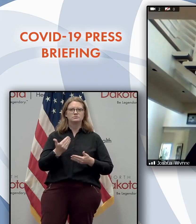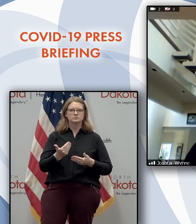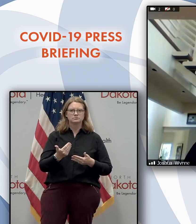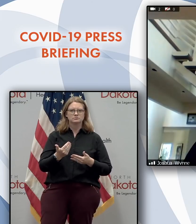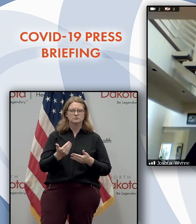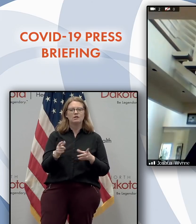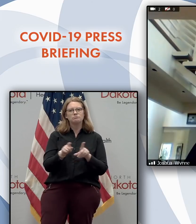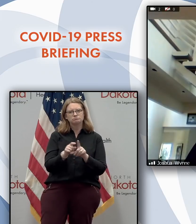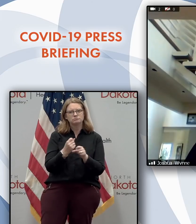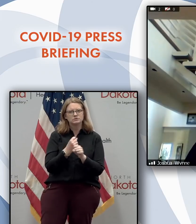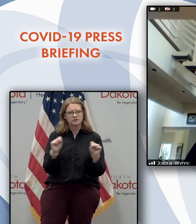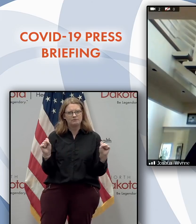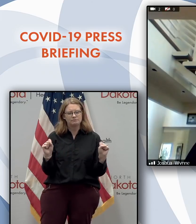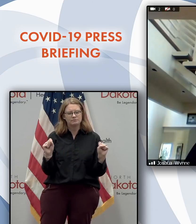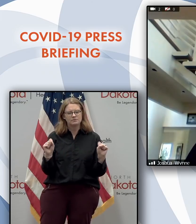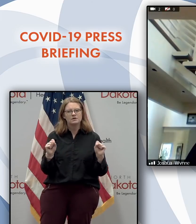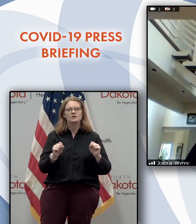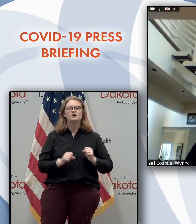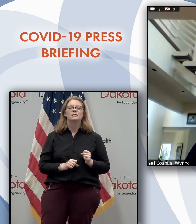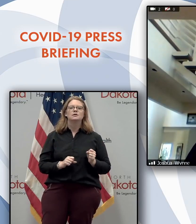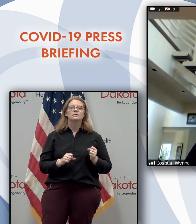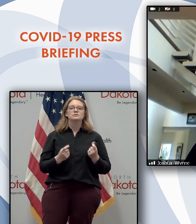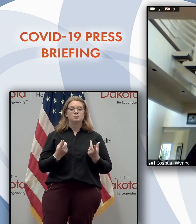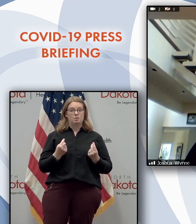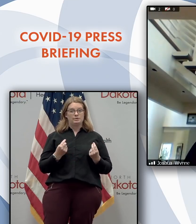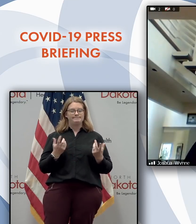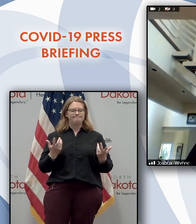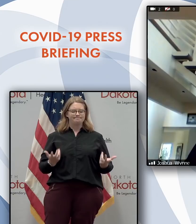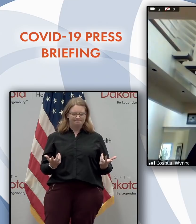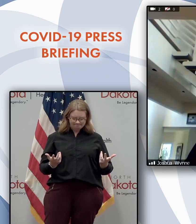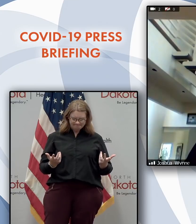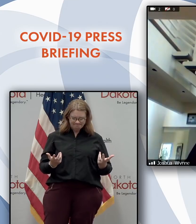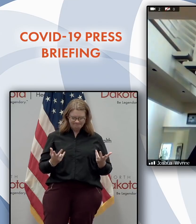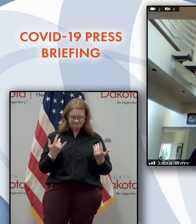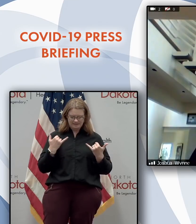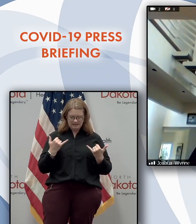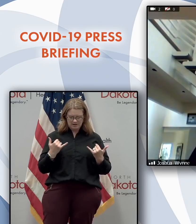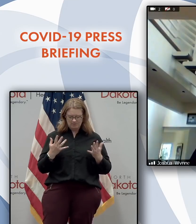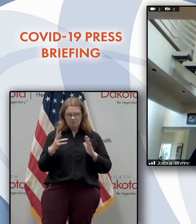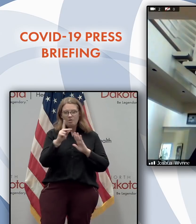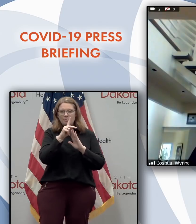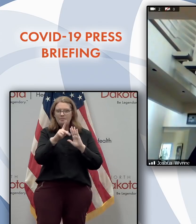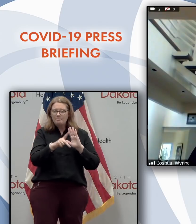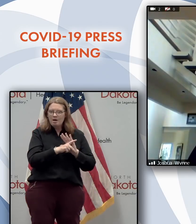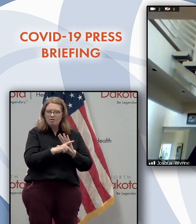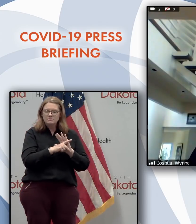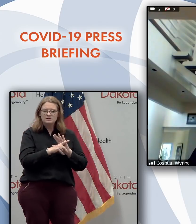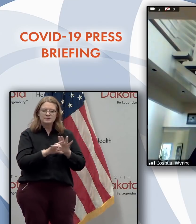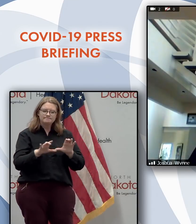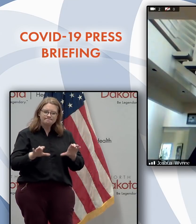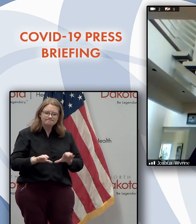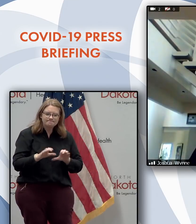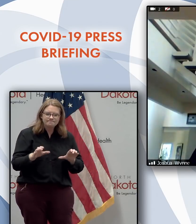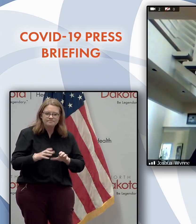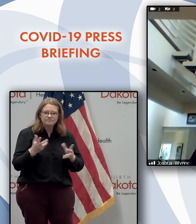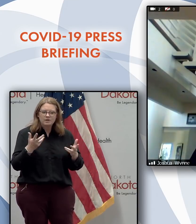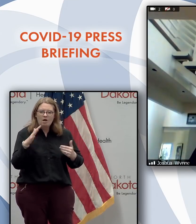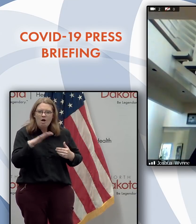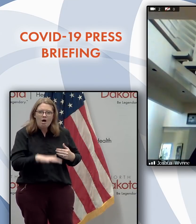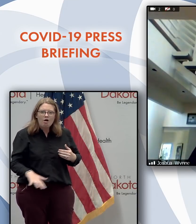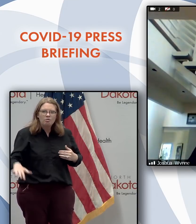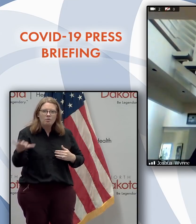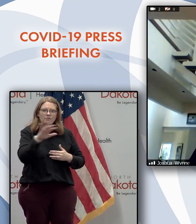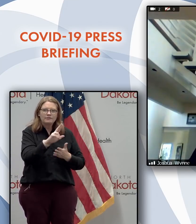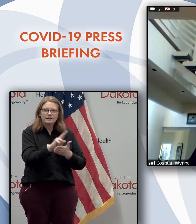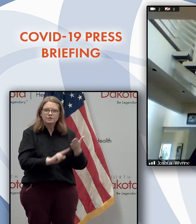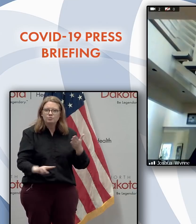way possible. So what we did was we looked at the policies, practices, and procedures throughout the university